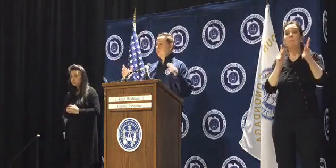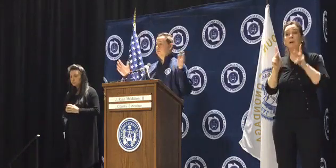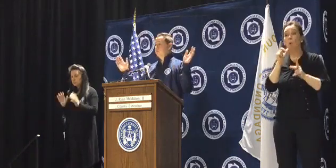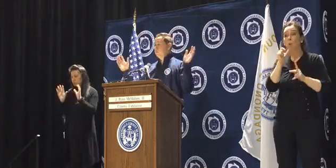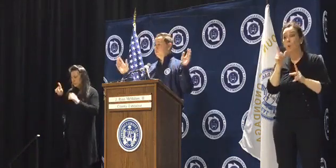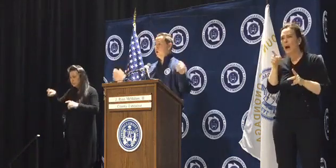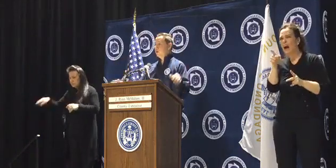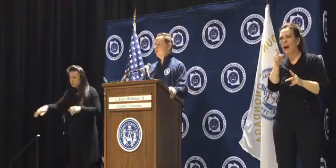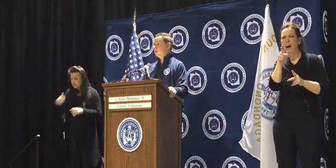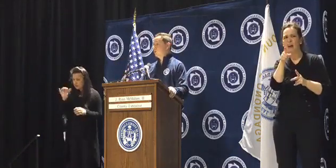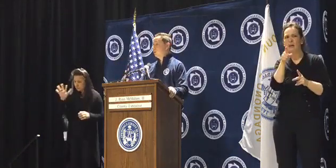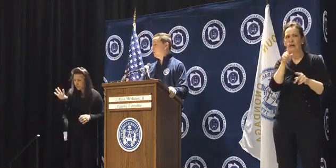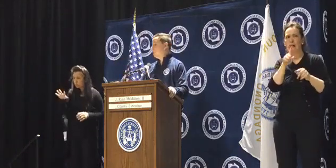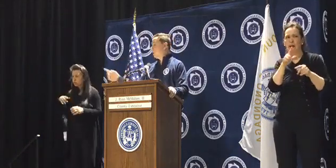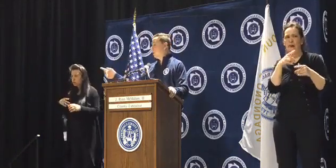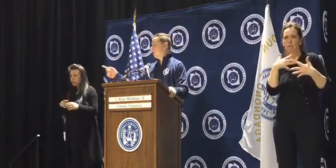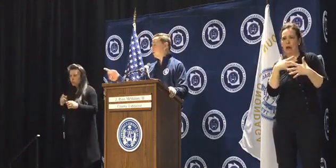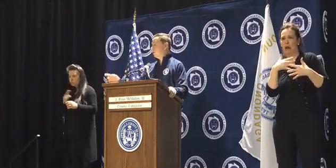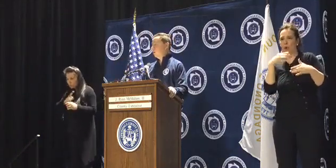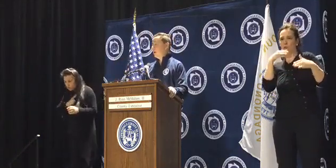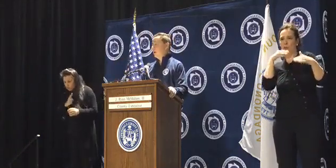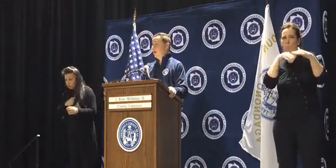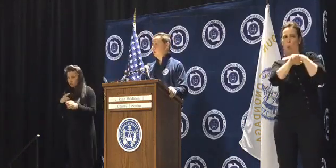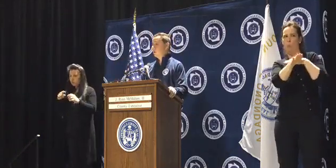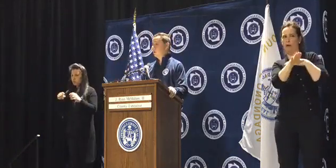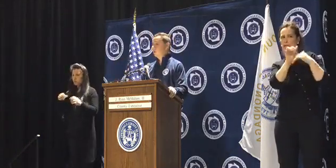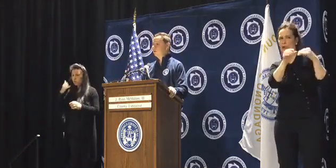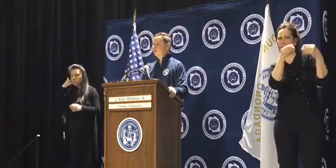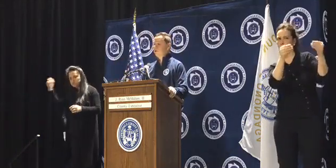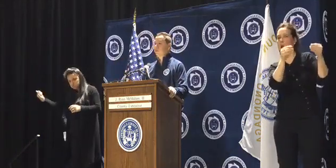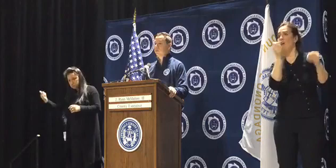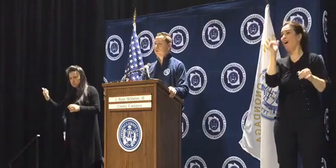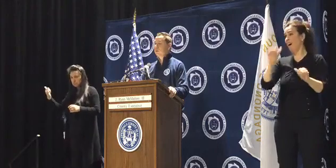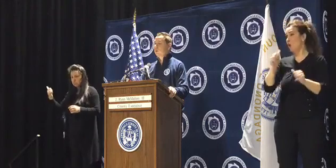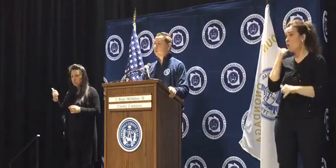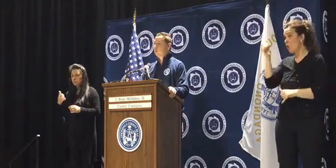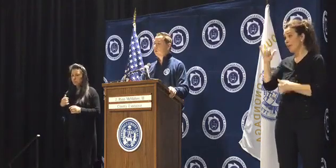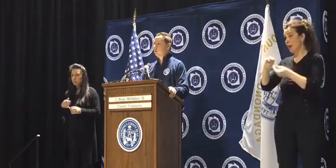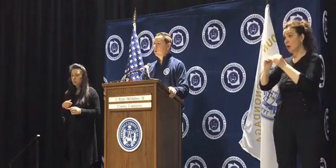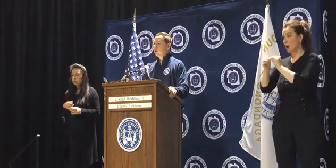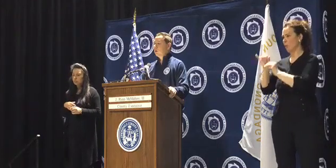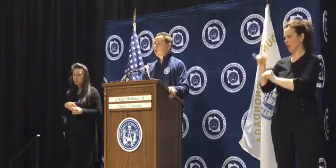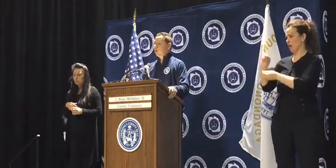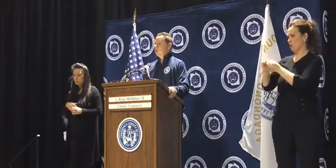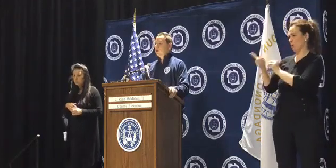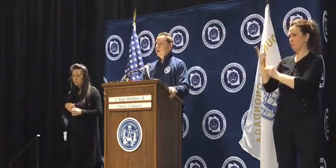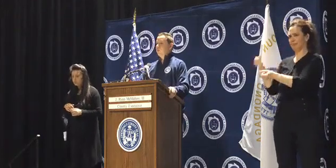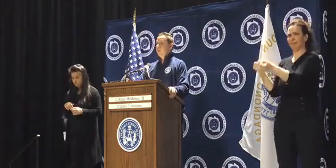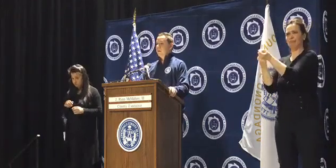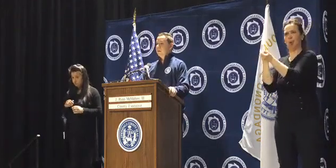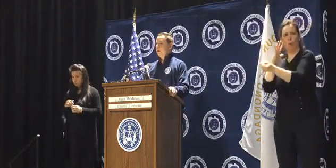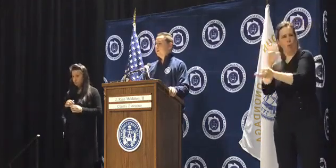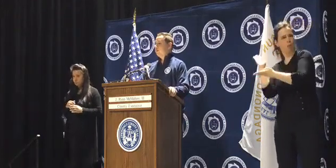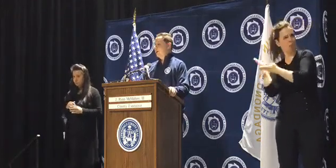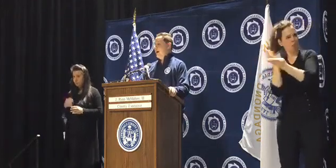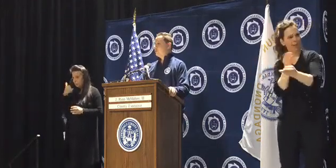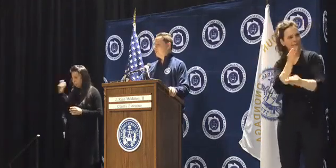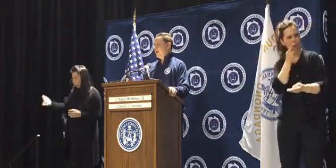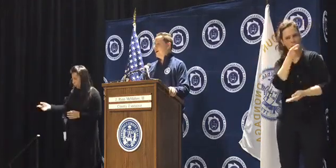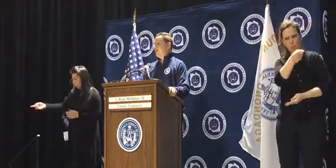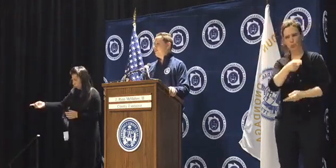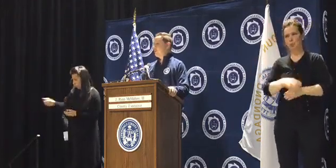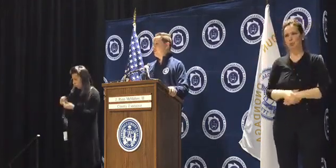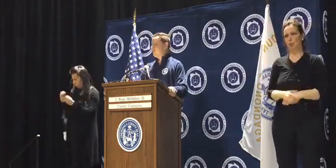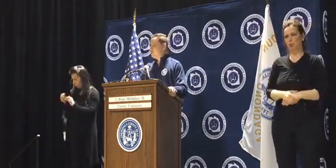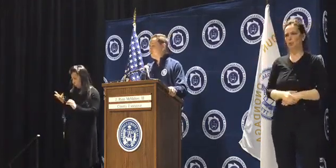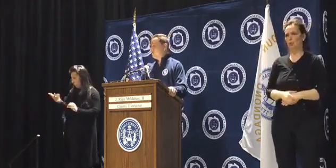and parking lot's full, call our line, especially our seniors. Is your office the best place for that's been a clearinghouse right